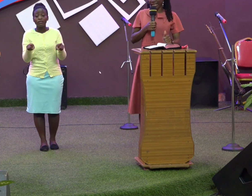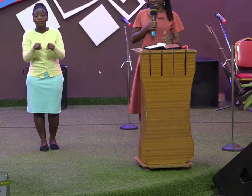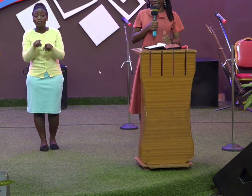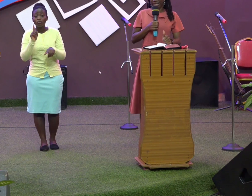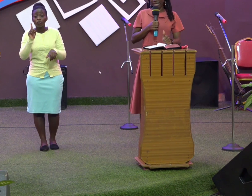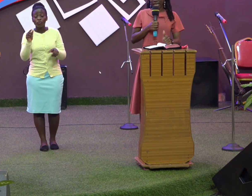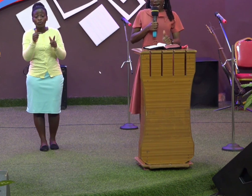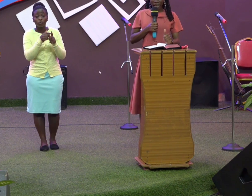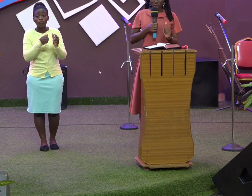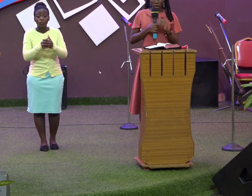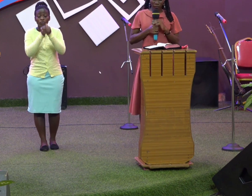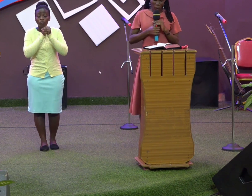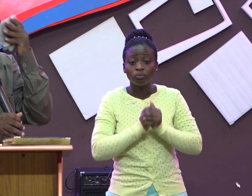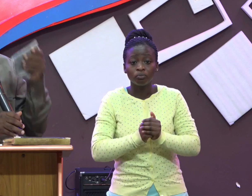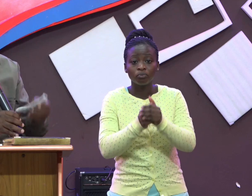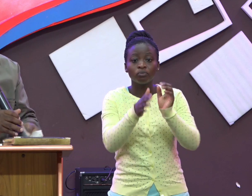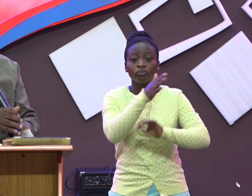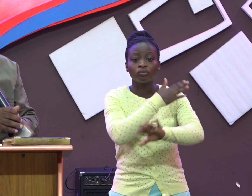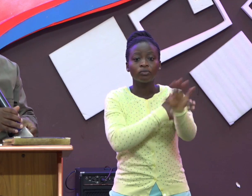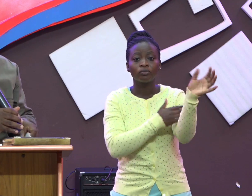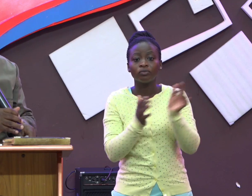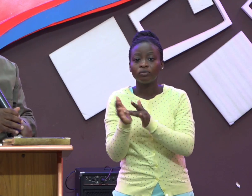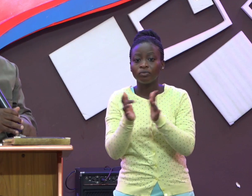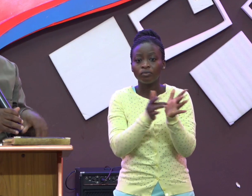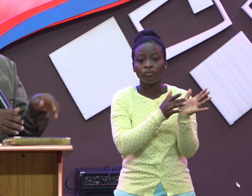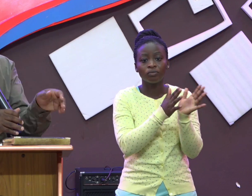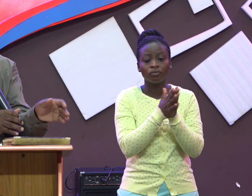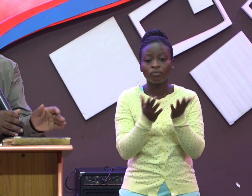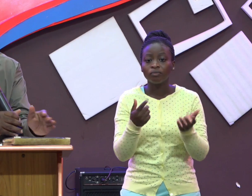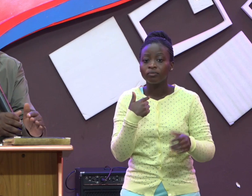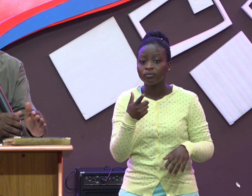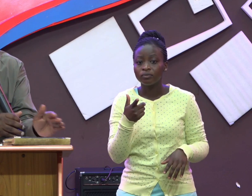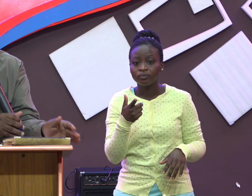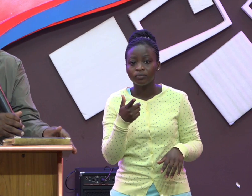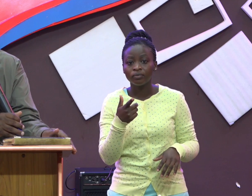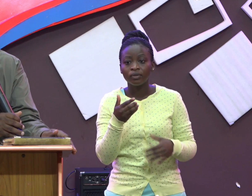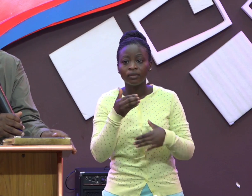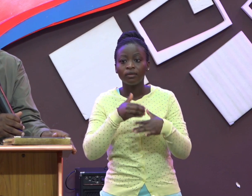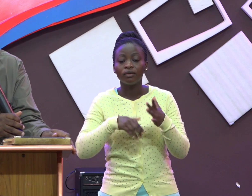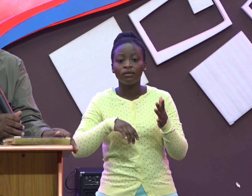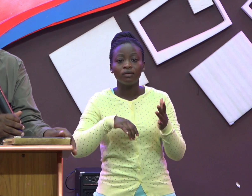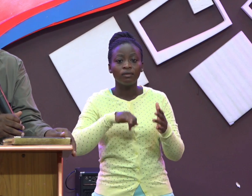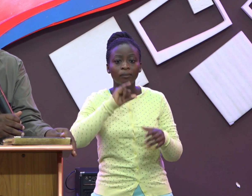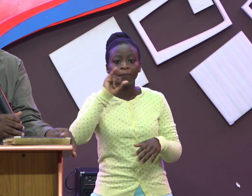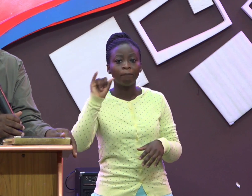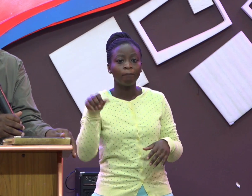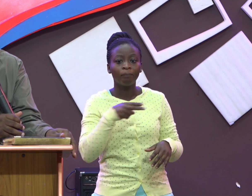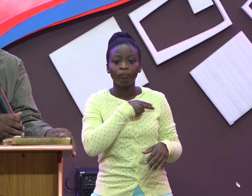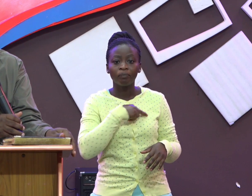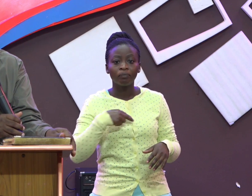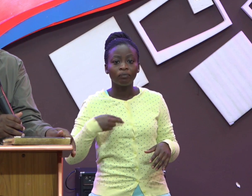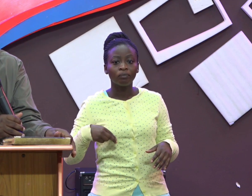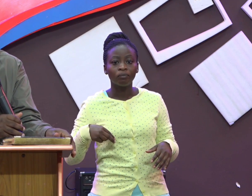says in John 4, a time has come. From